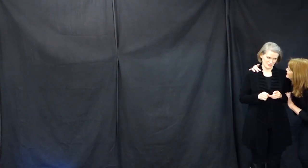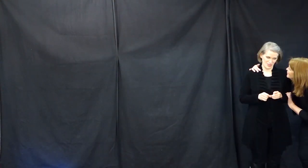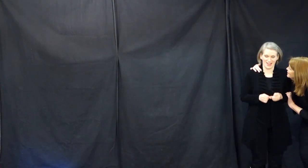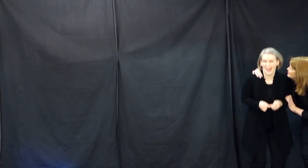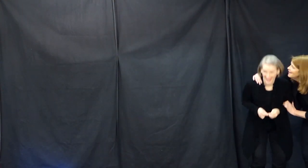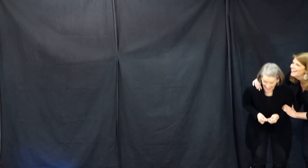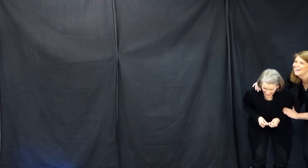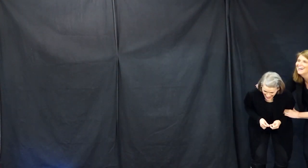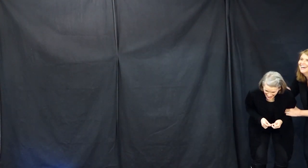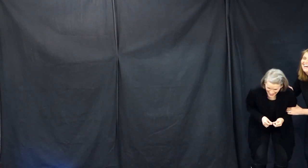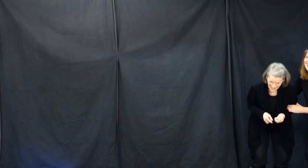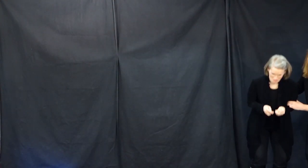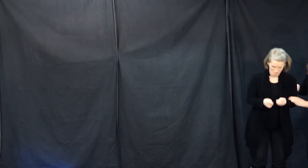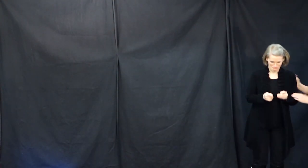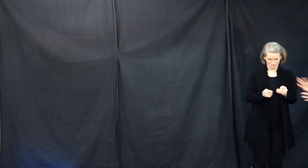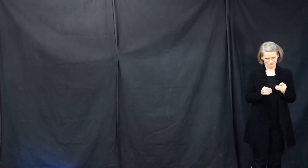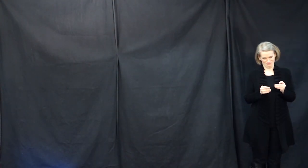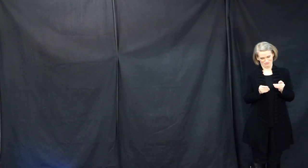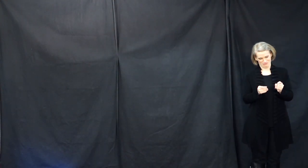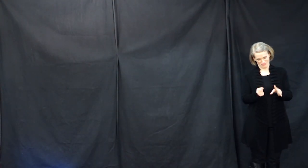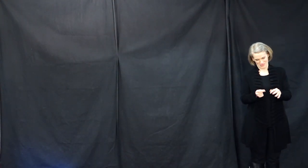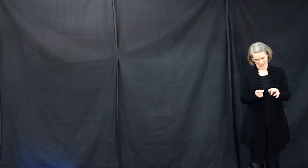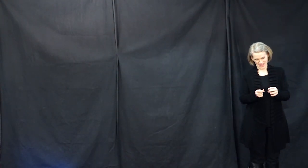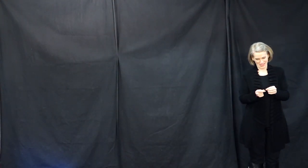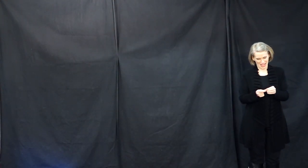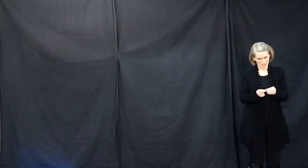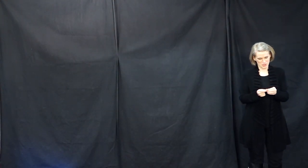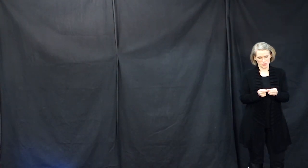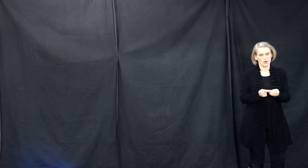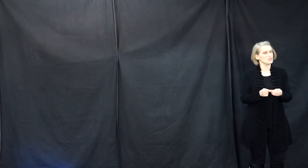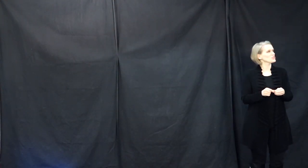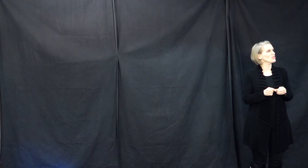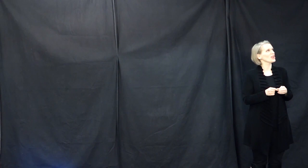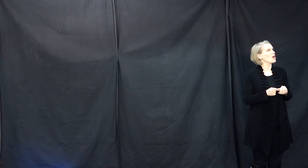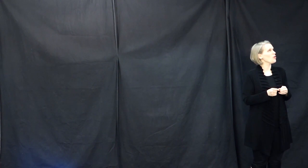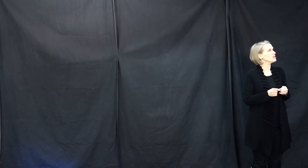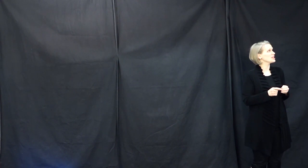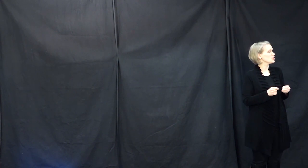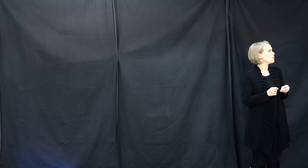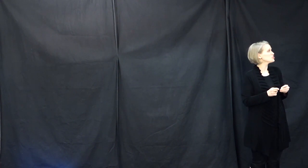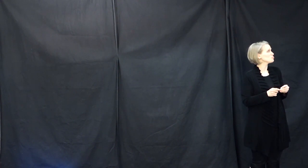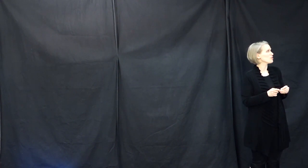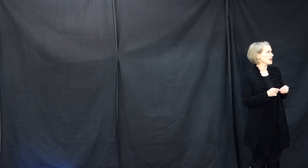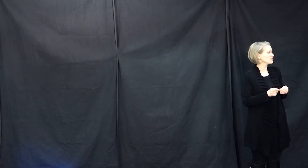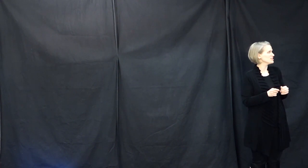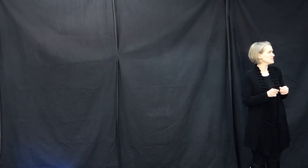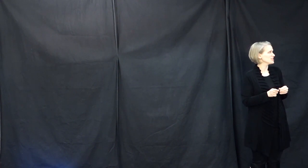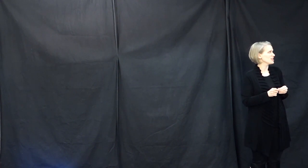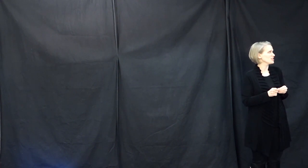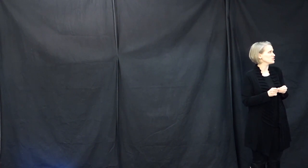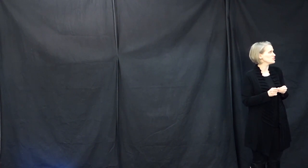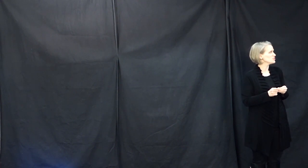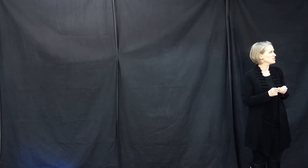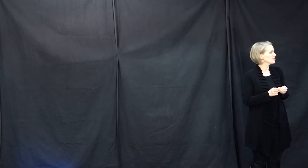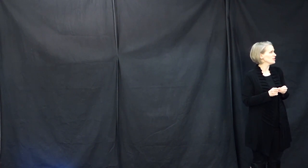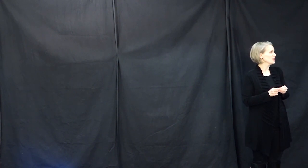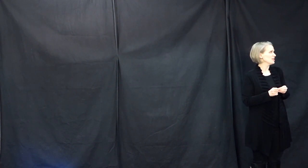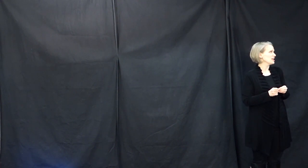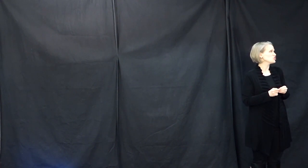Can we keep going? That's the one song that I always I know I should practice, and I. But you know what? This Yeah, is so It's